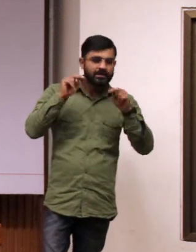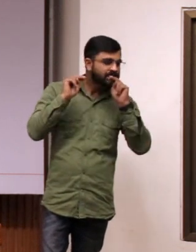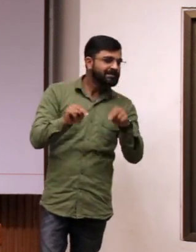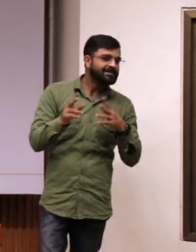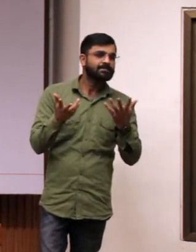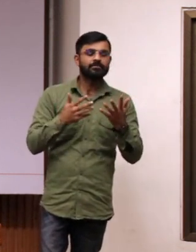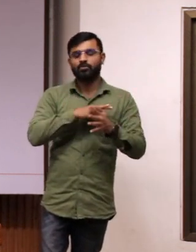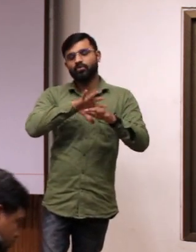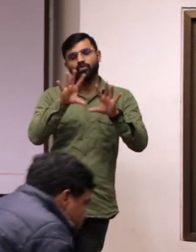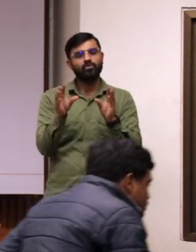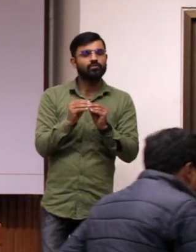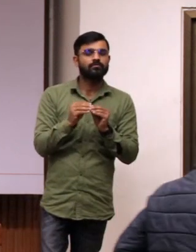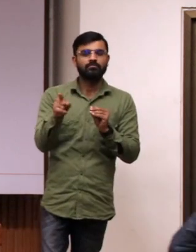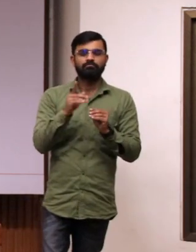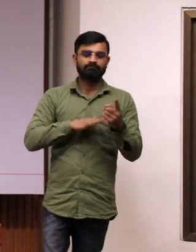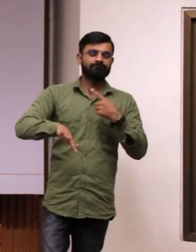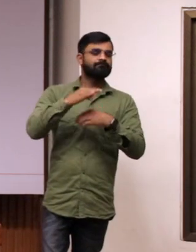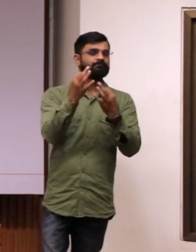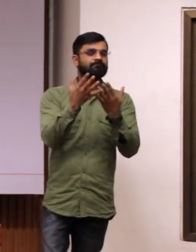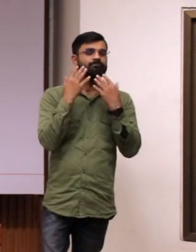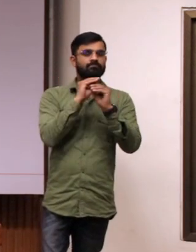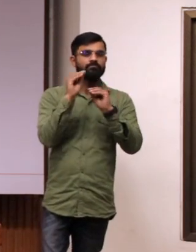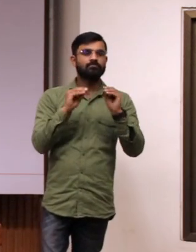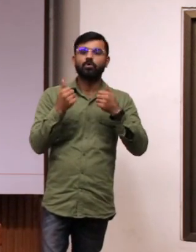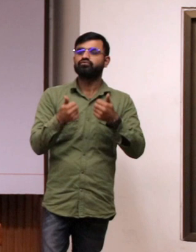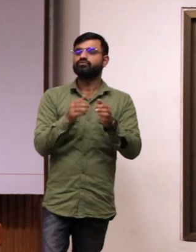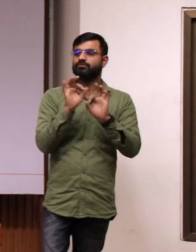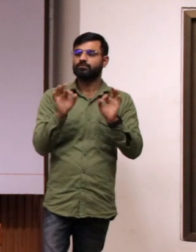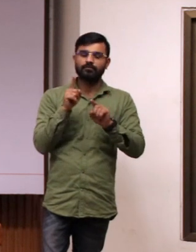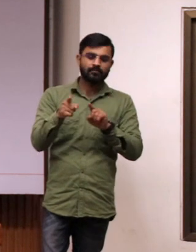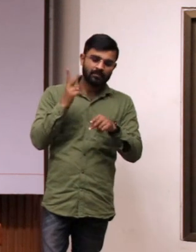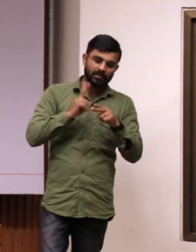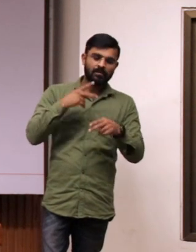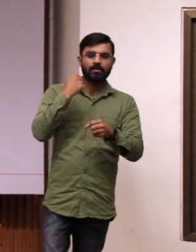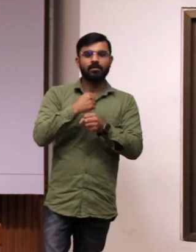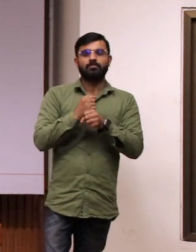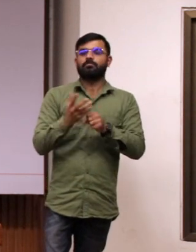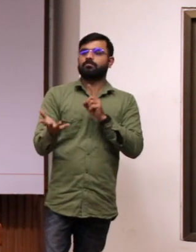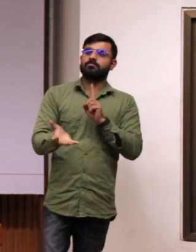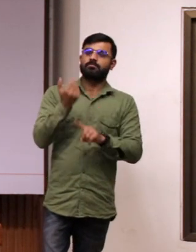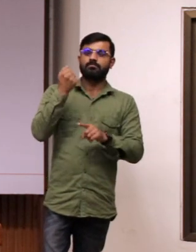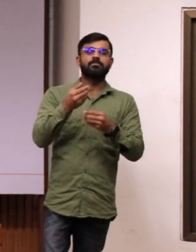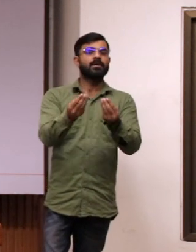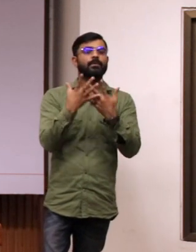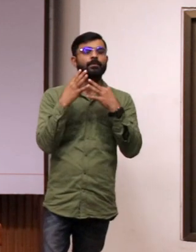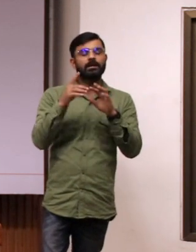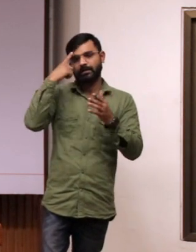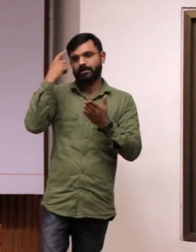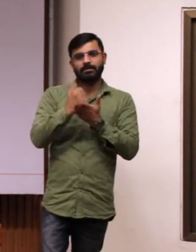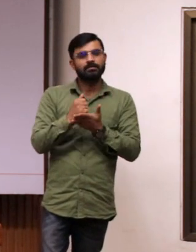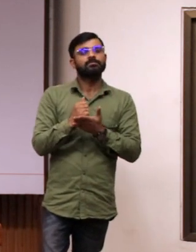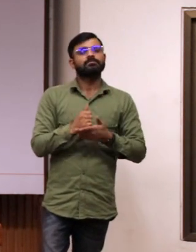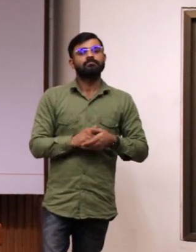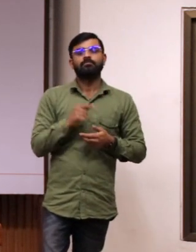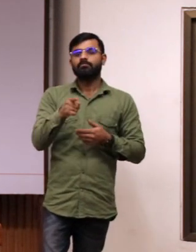required. We are not informed. We are not well informed. Therefore, government is not taking informed decision. Or